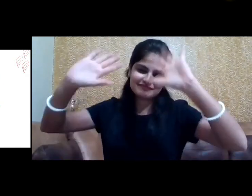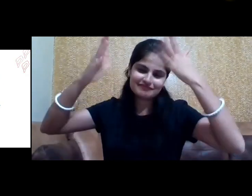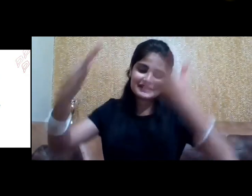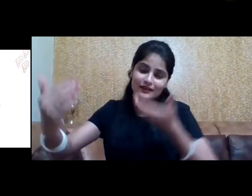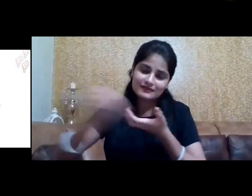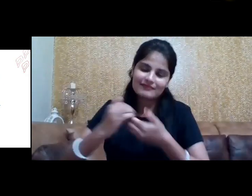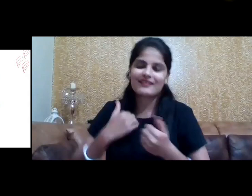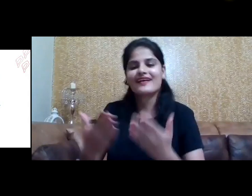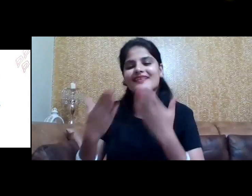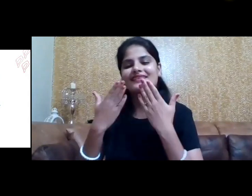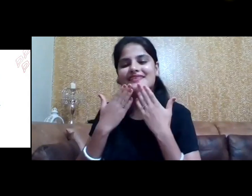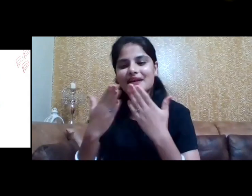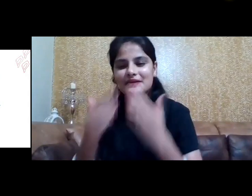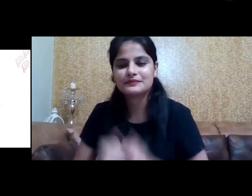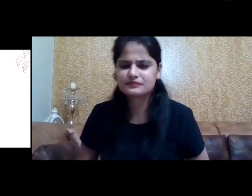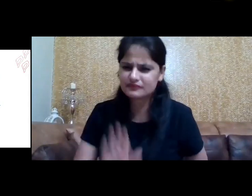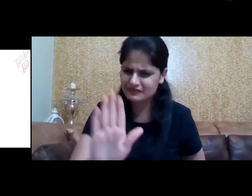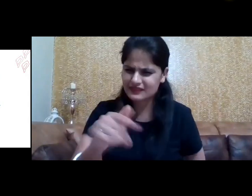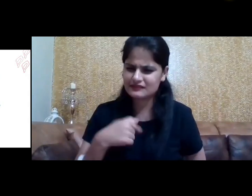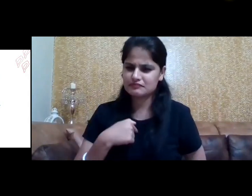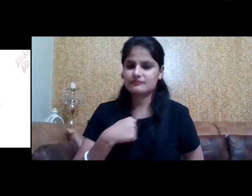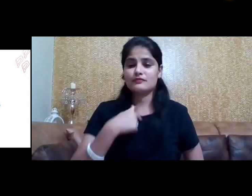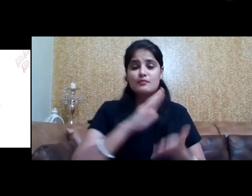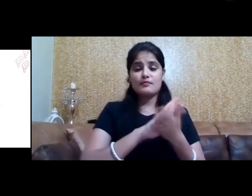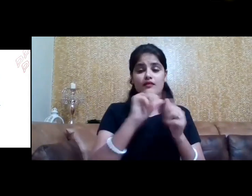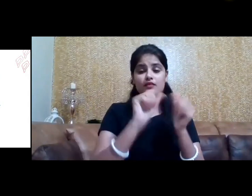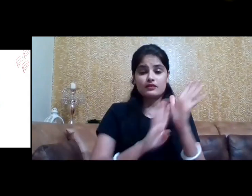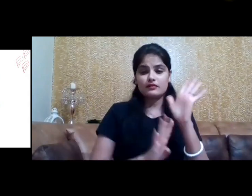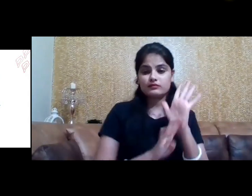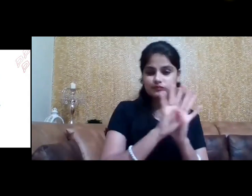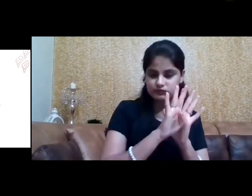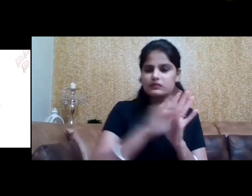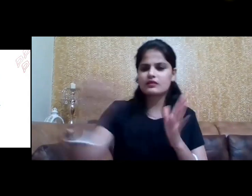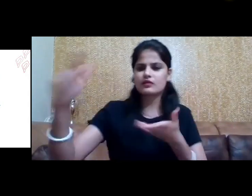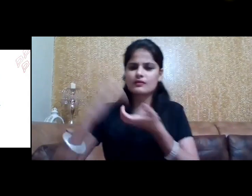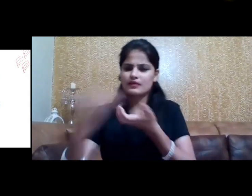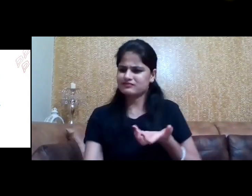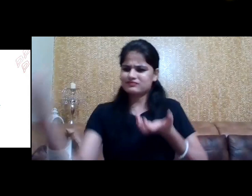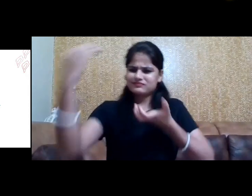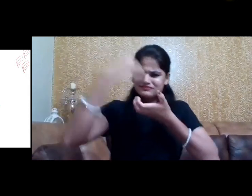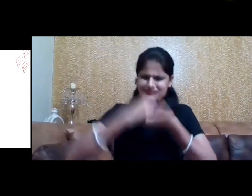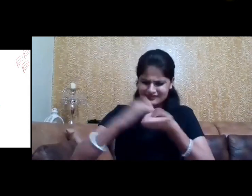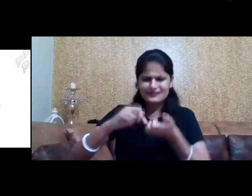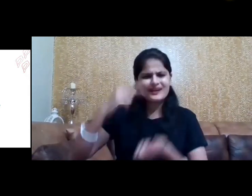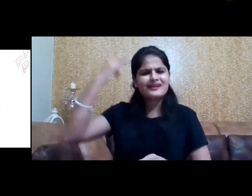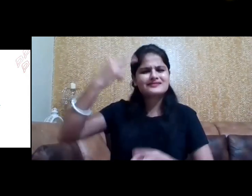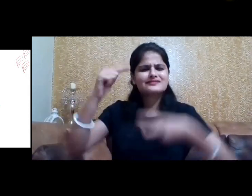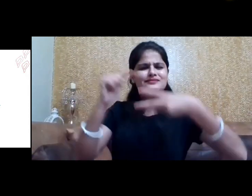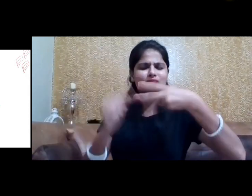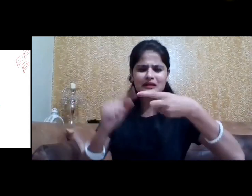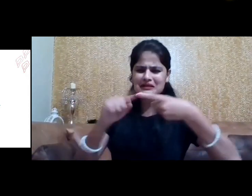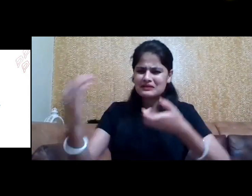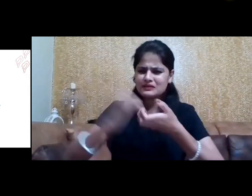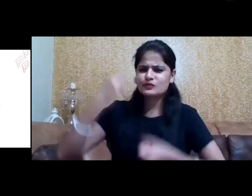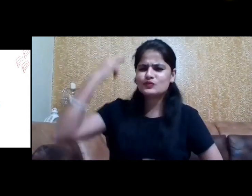they're doing and for whatever they said right now and being our partners. Thank you so much. Now, are